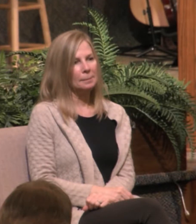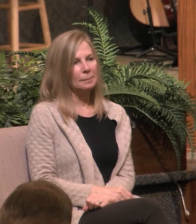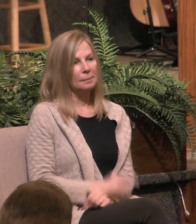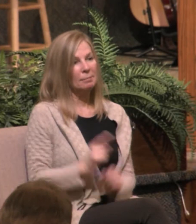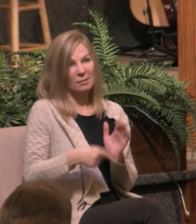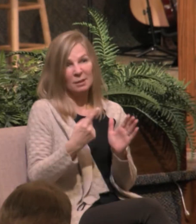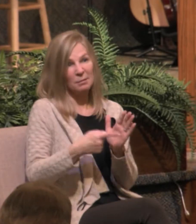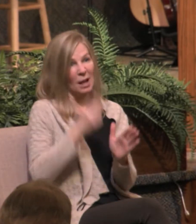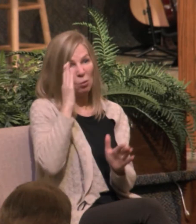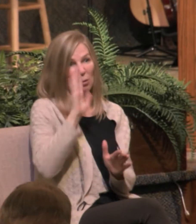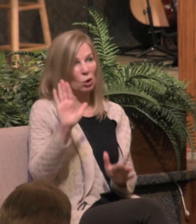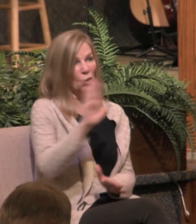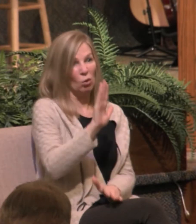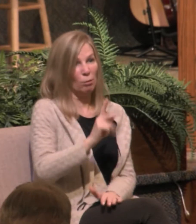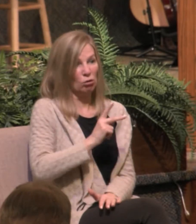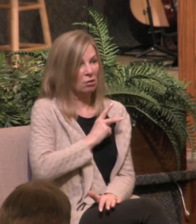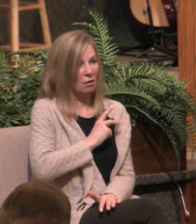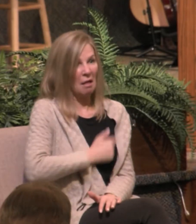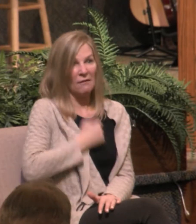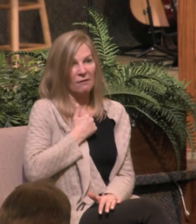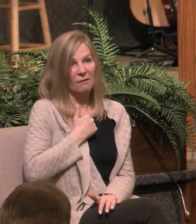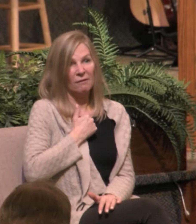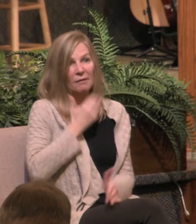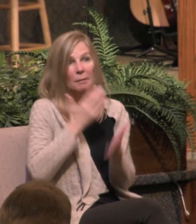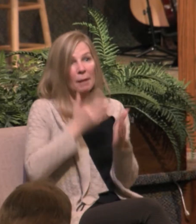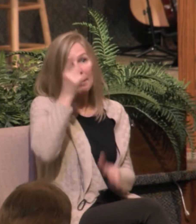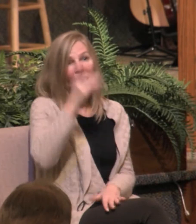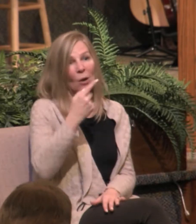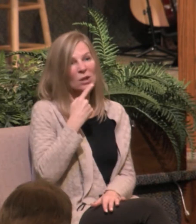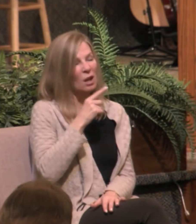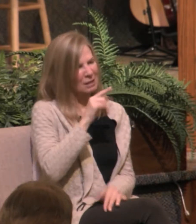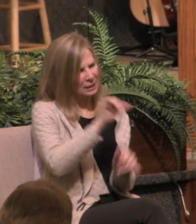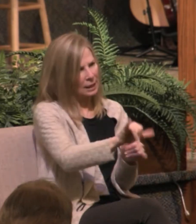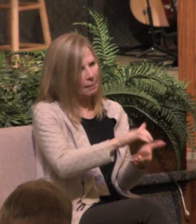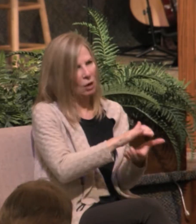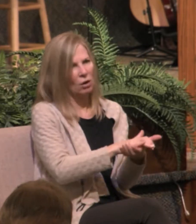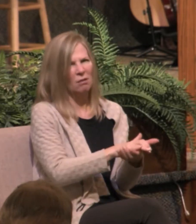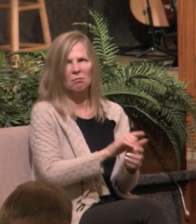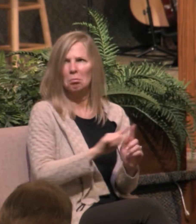Sometimes it's going to be in your personal life. God's going to tell you to stay married, but I'm not happy.